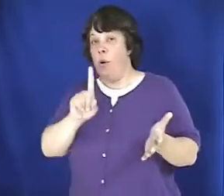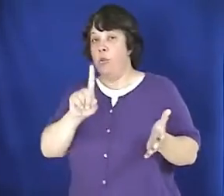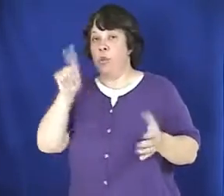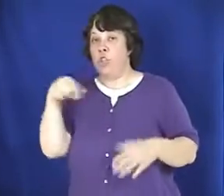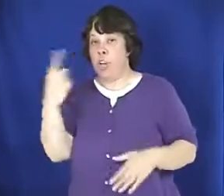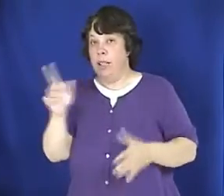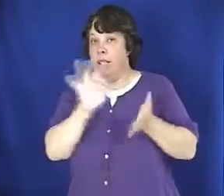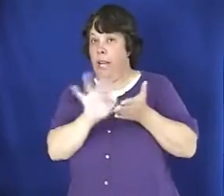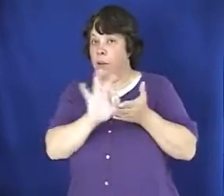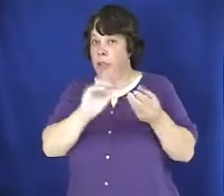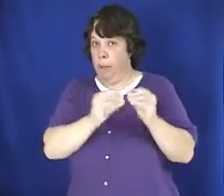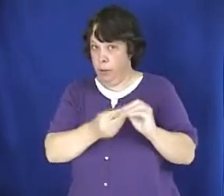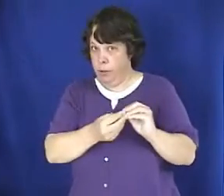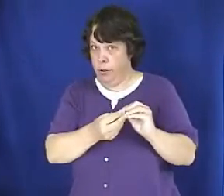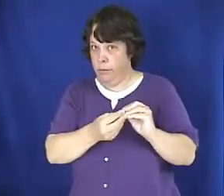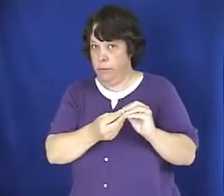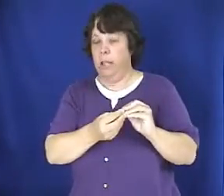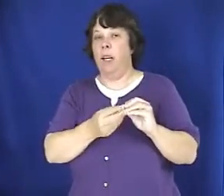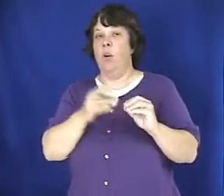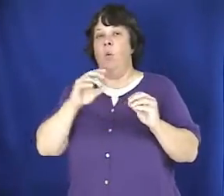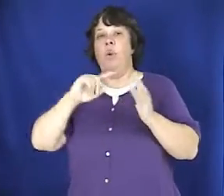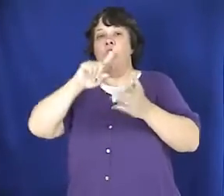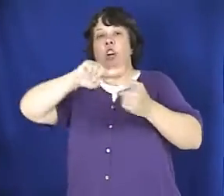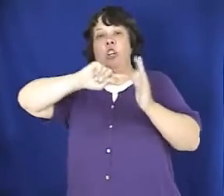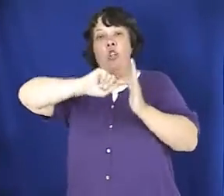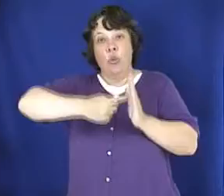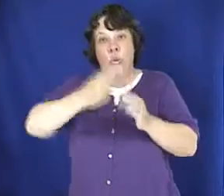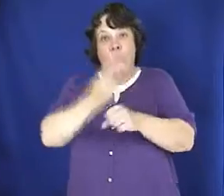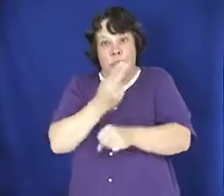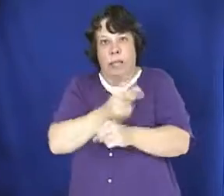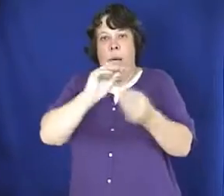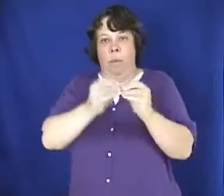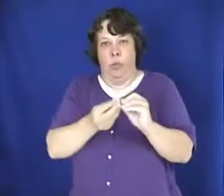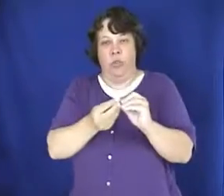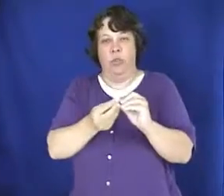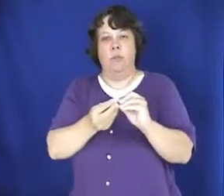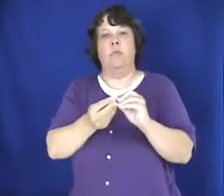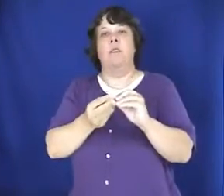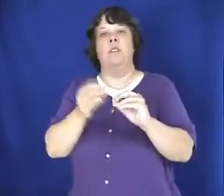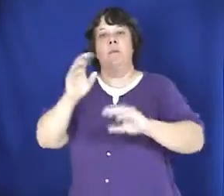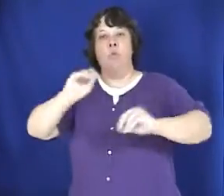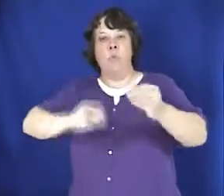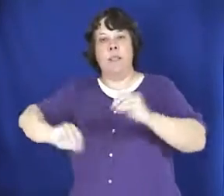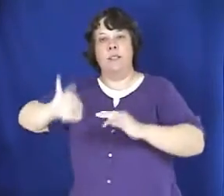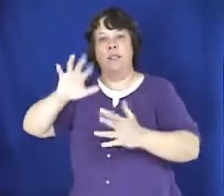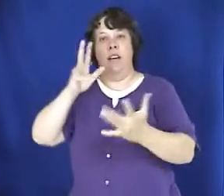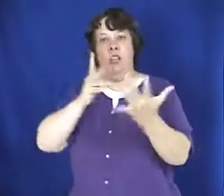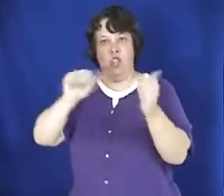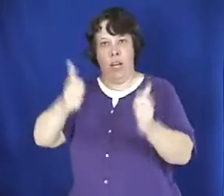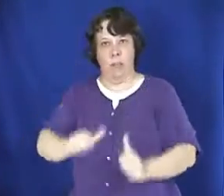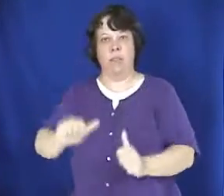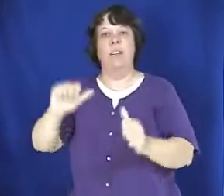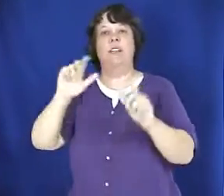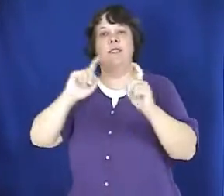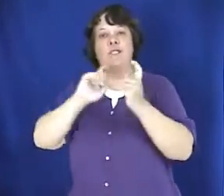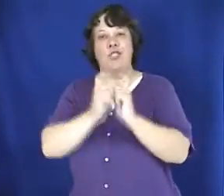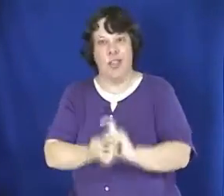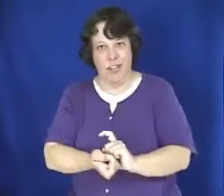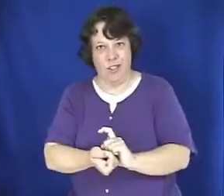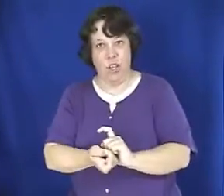Those were just counting numbers. When we start using numbers, the movements and the shapes change.